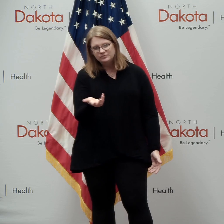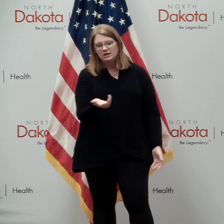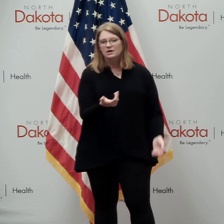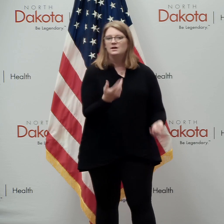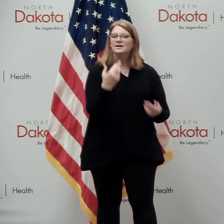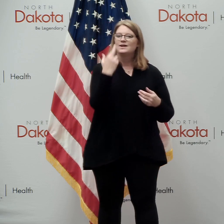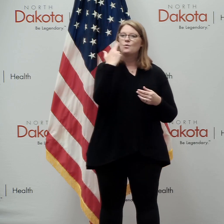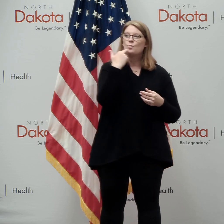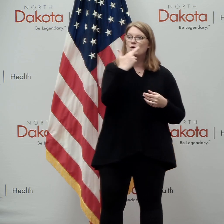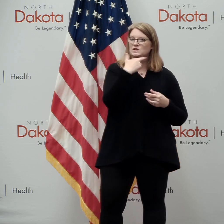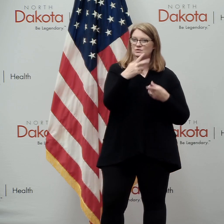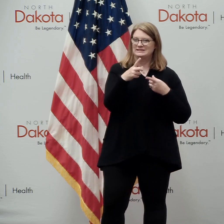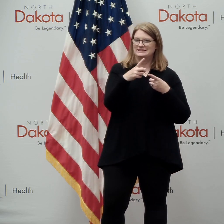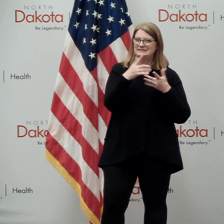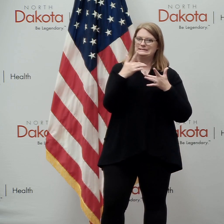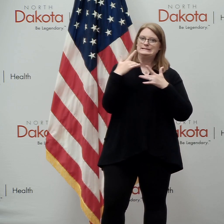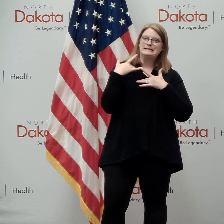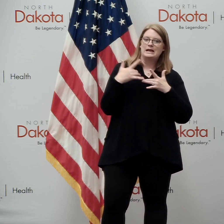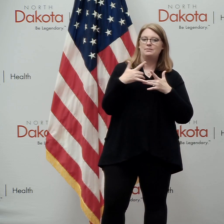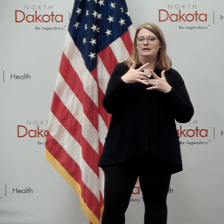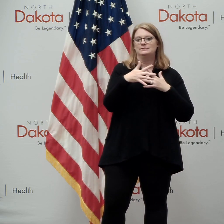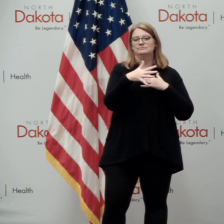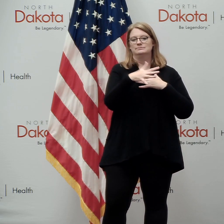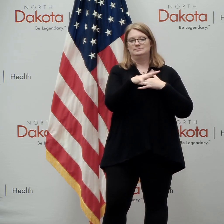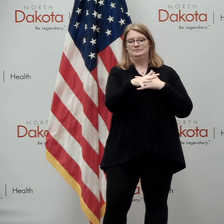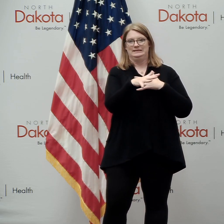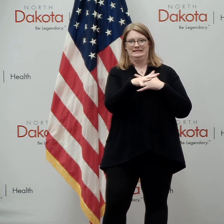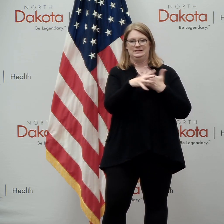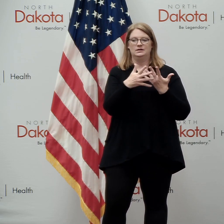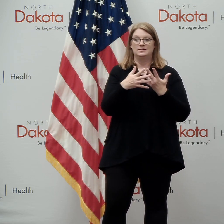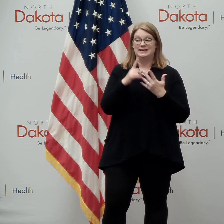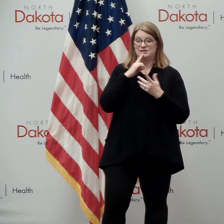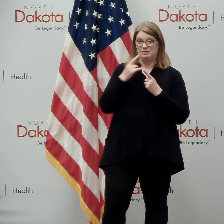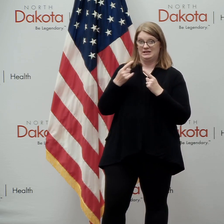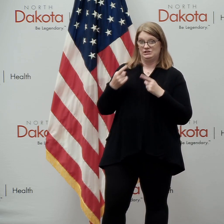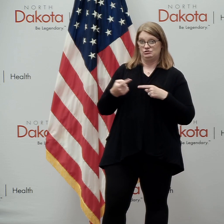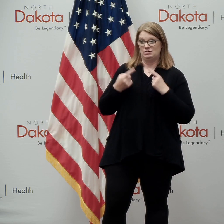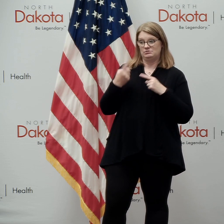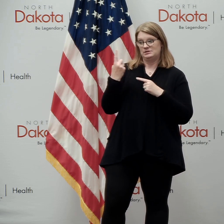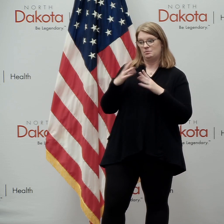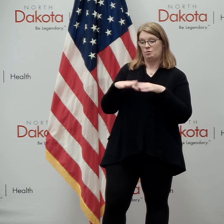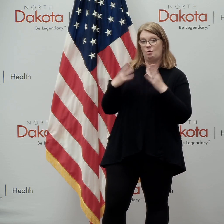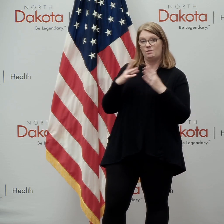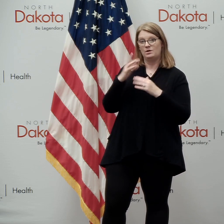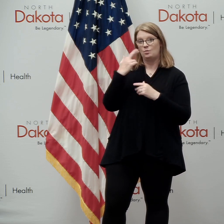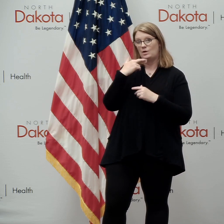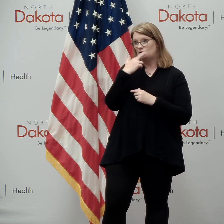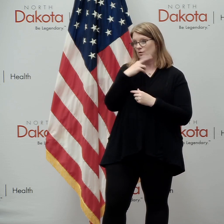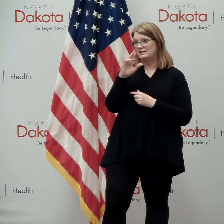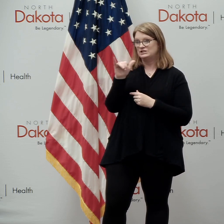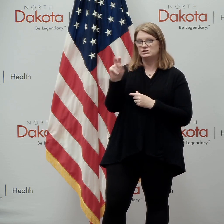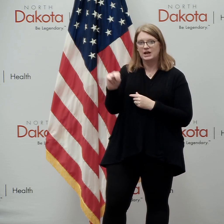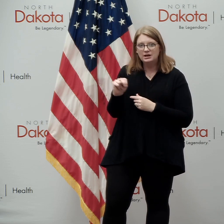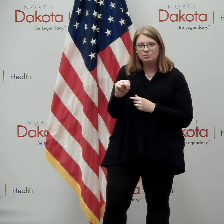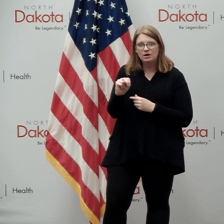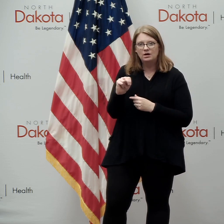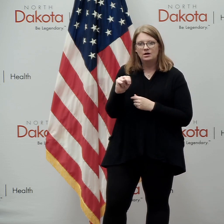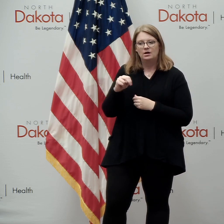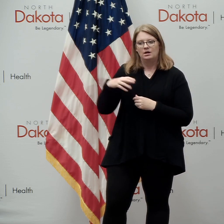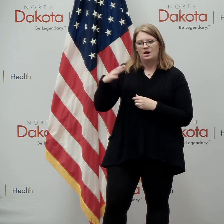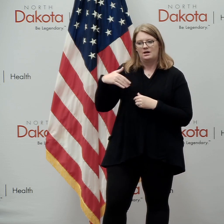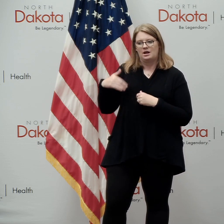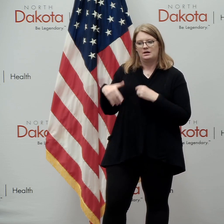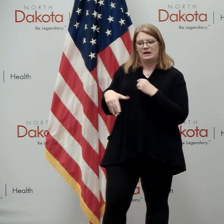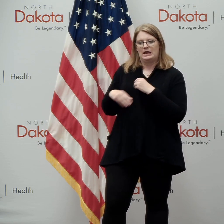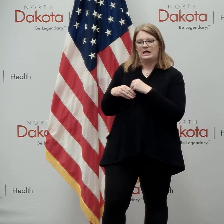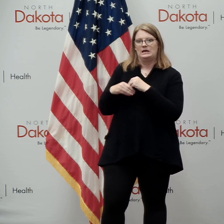highest turnover in any case. It's been particularly challenging. Wow, I mean, if you were someone that opened a restaurant in January and you hadn't built up your